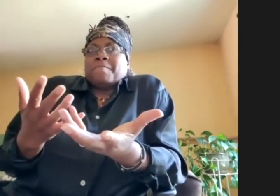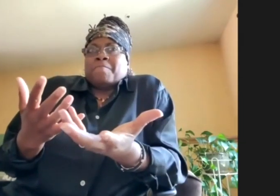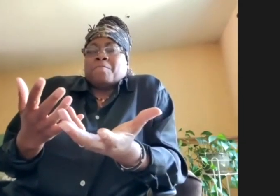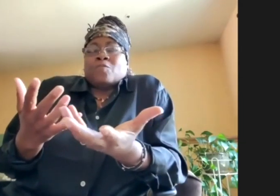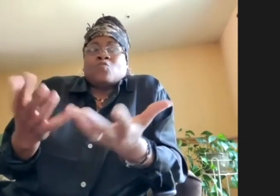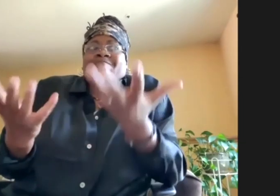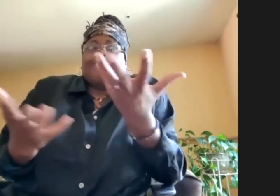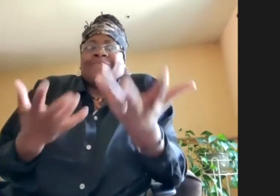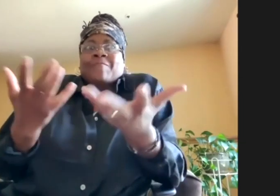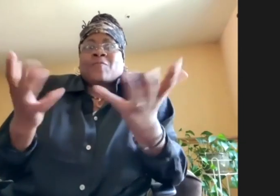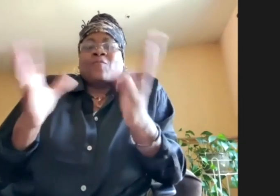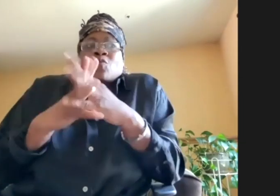conversation being had?